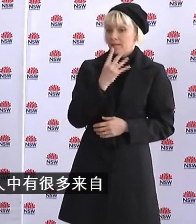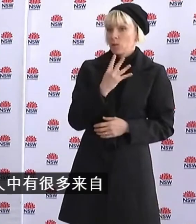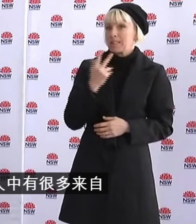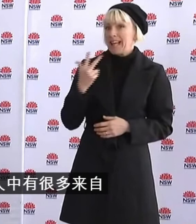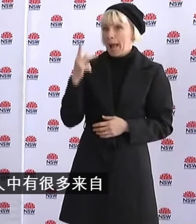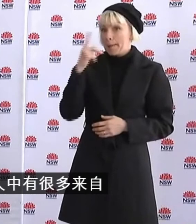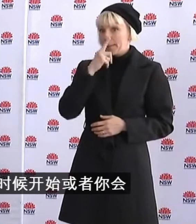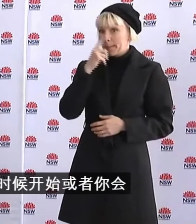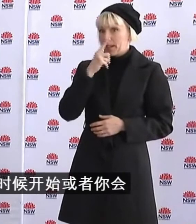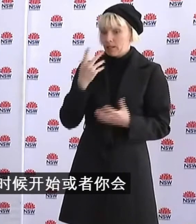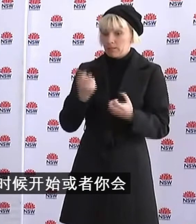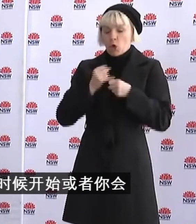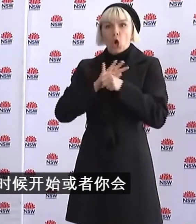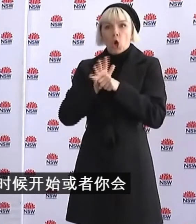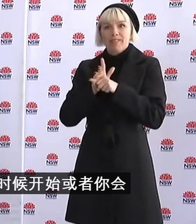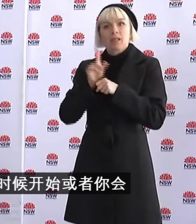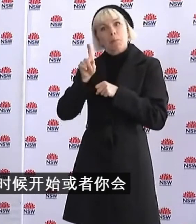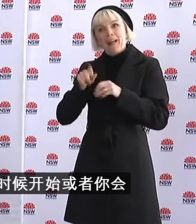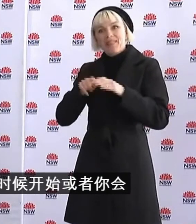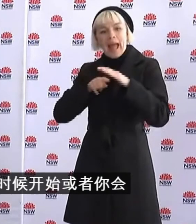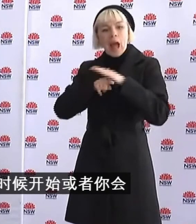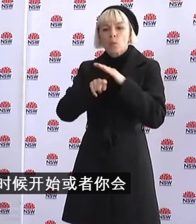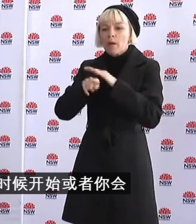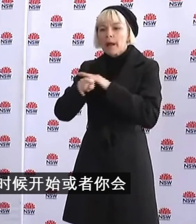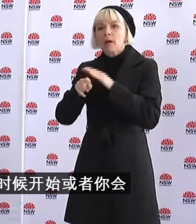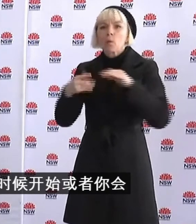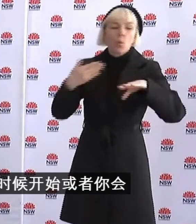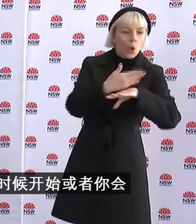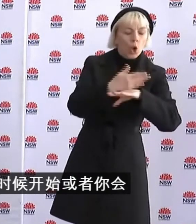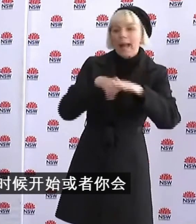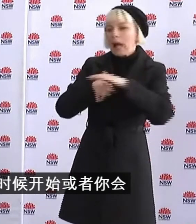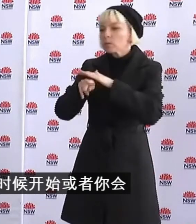many of today's 48 are from essential settings. Given that's the case,